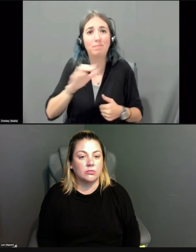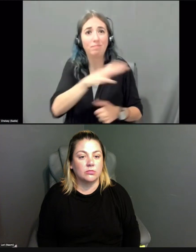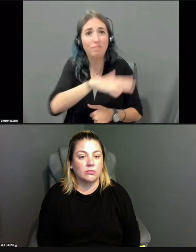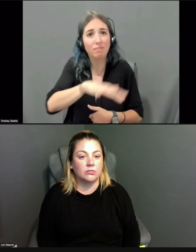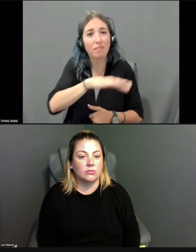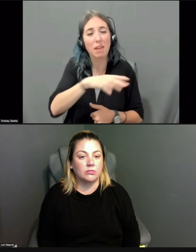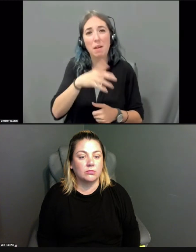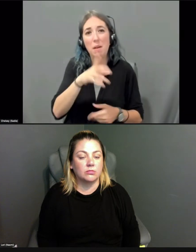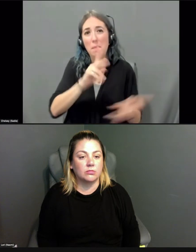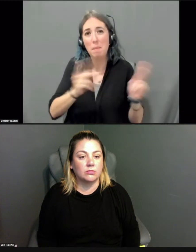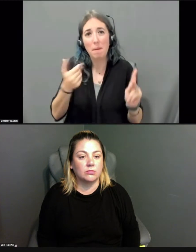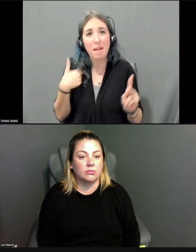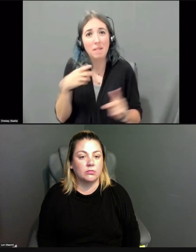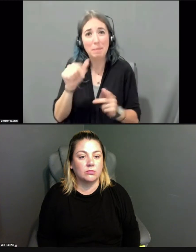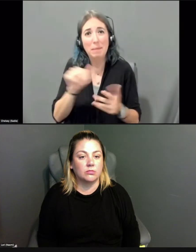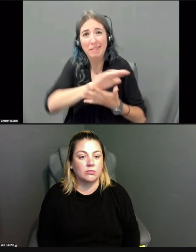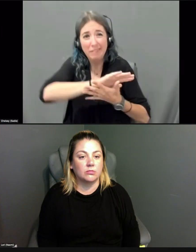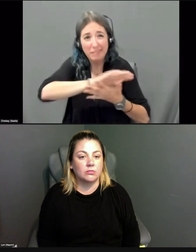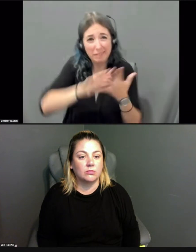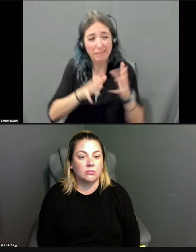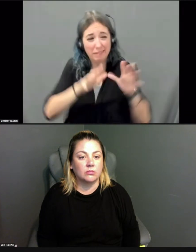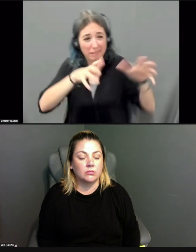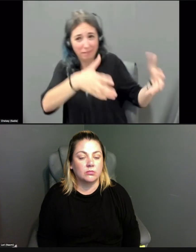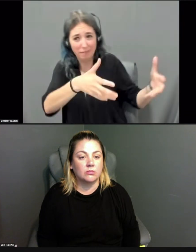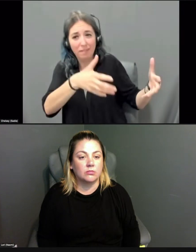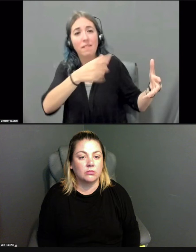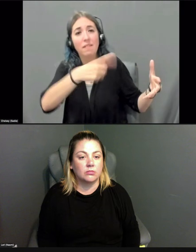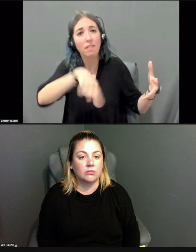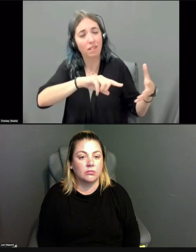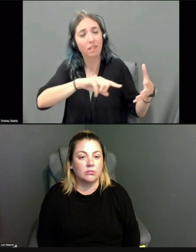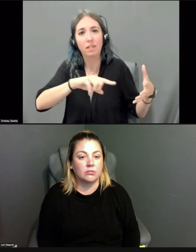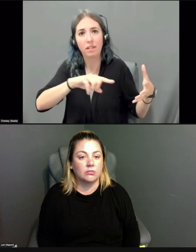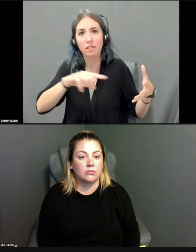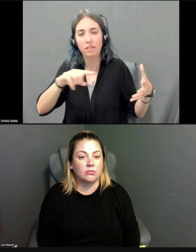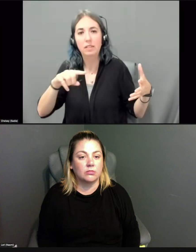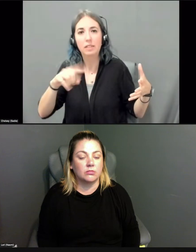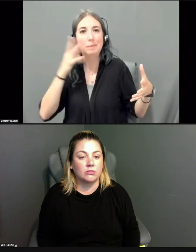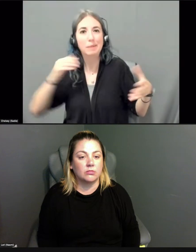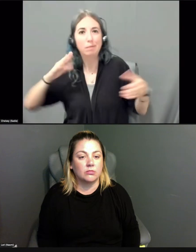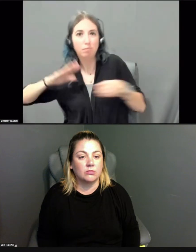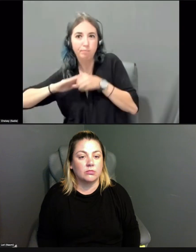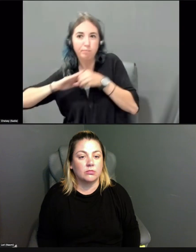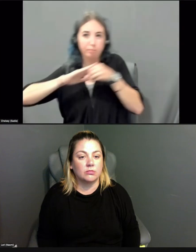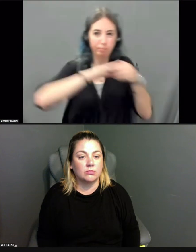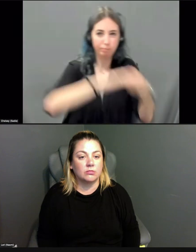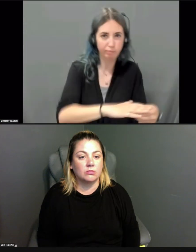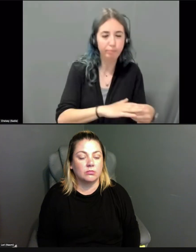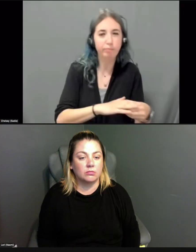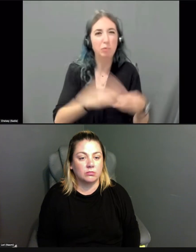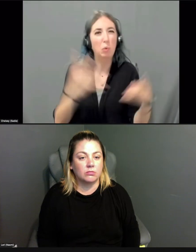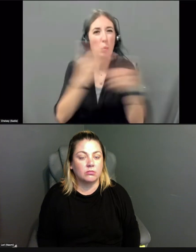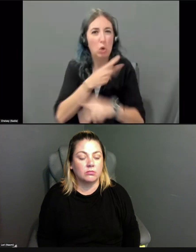couple of examples of folks who are disproportionately harmed by the systems that diet